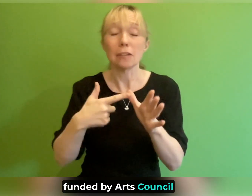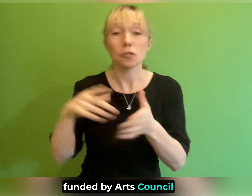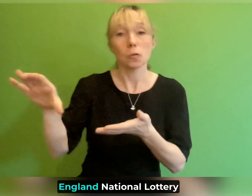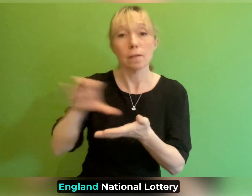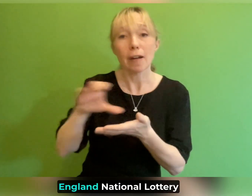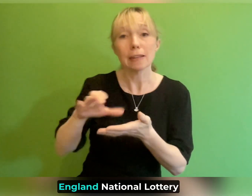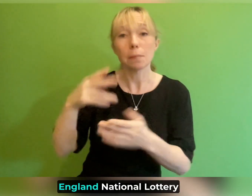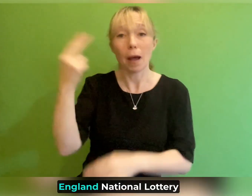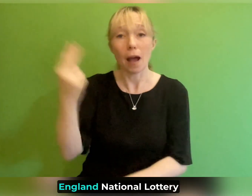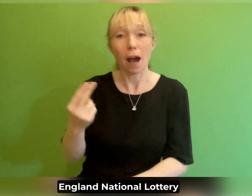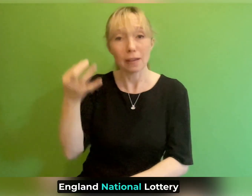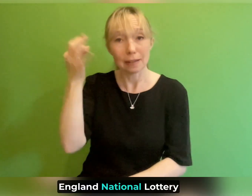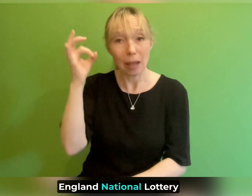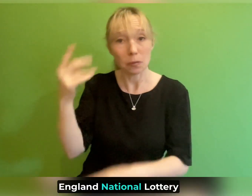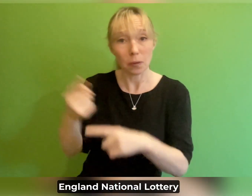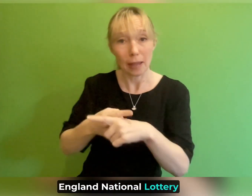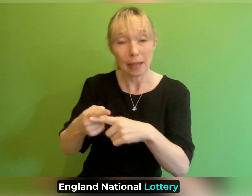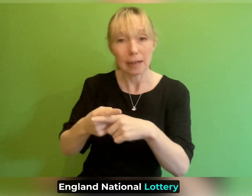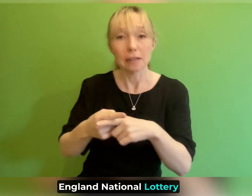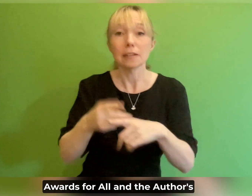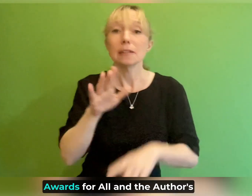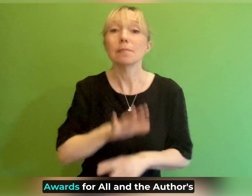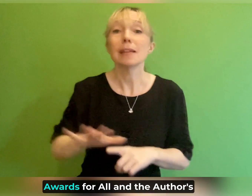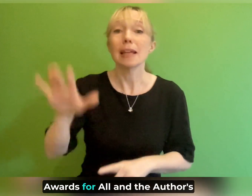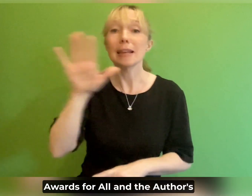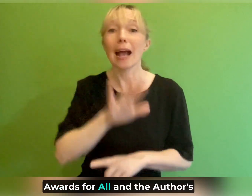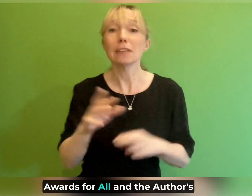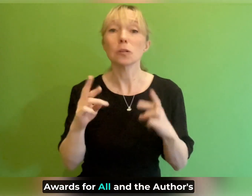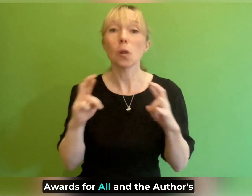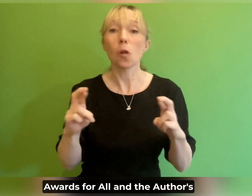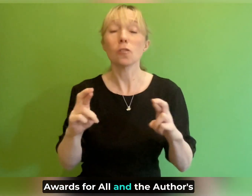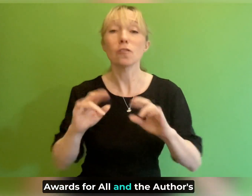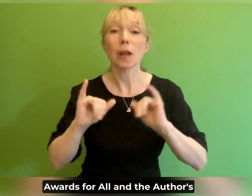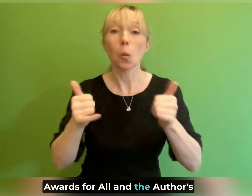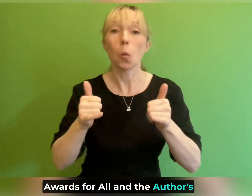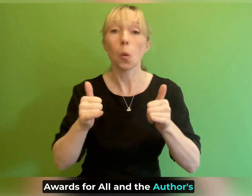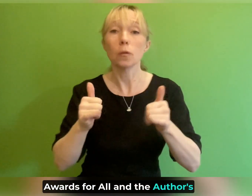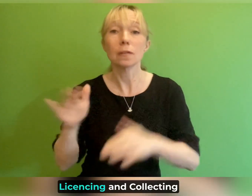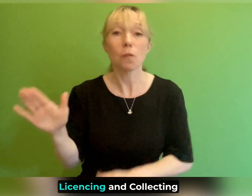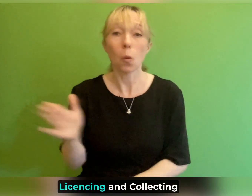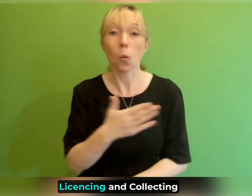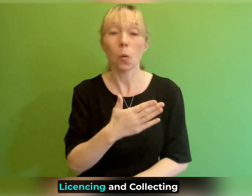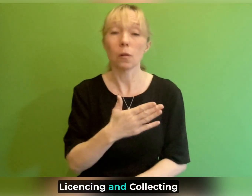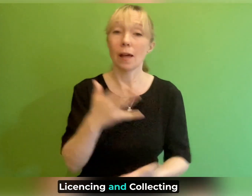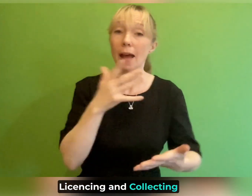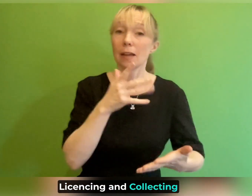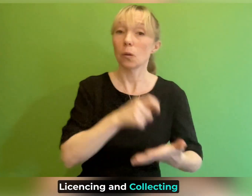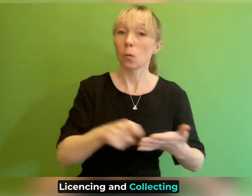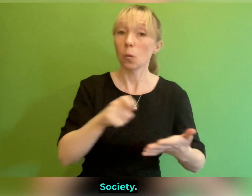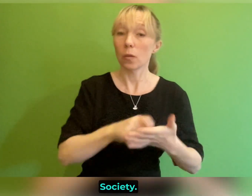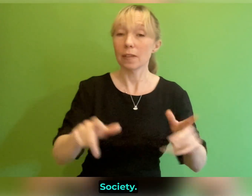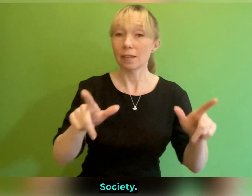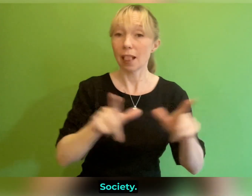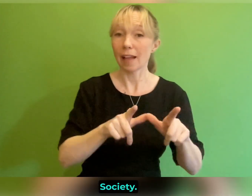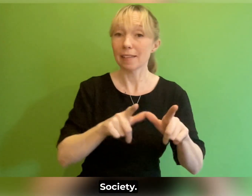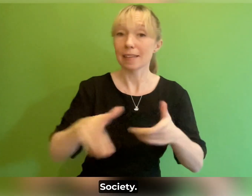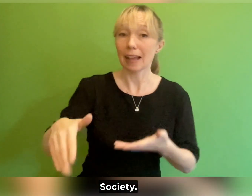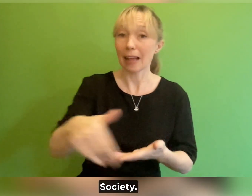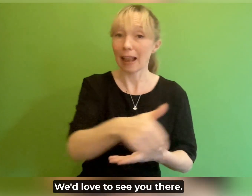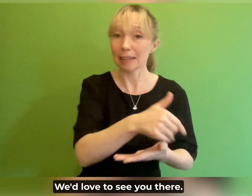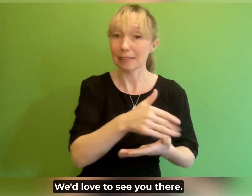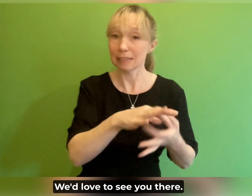Arts Council England, National Lottery Awards for All and the Authors Licensing and Collecting Society.